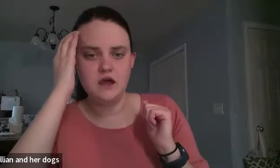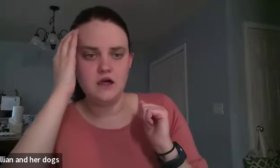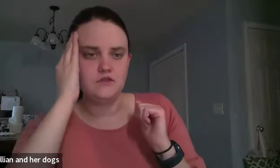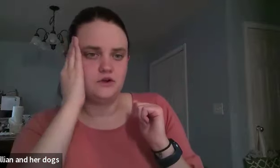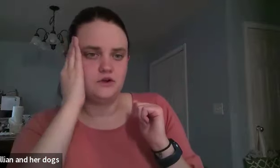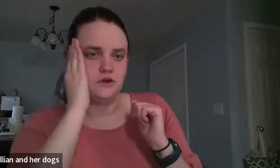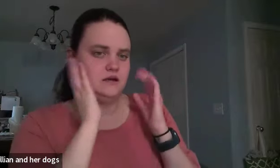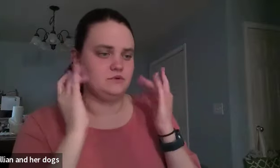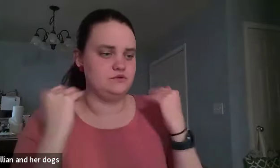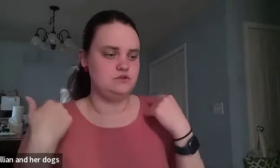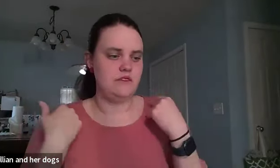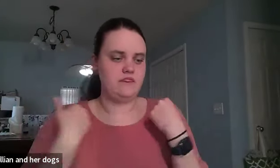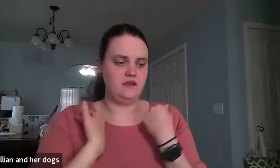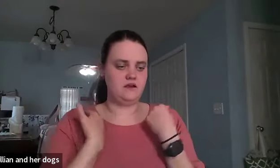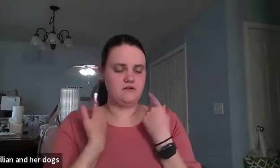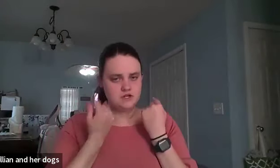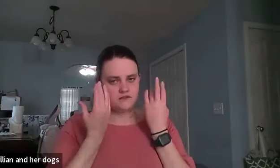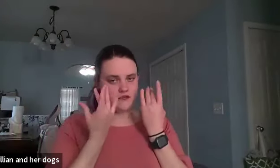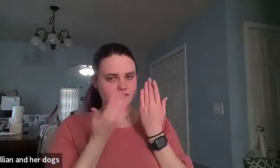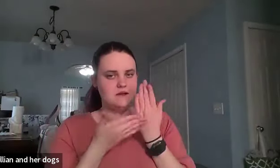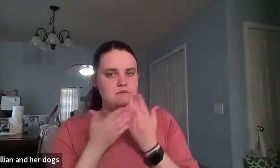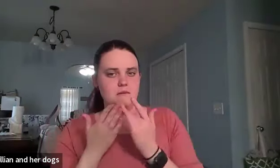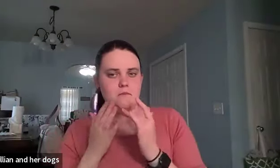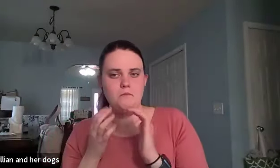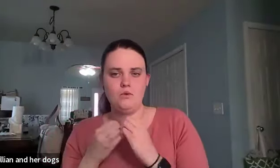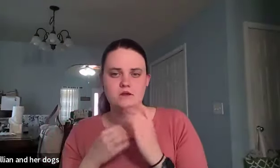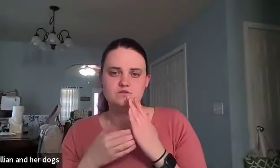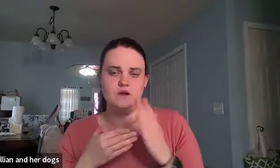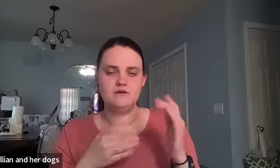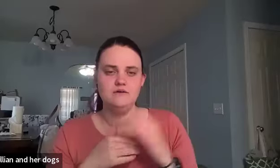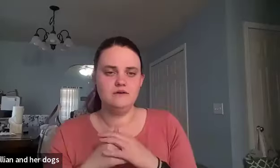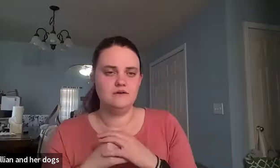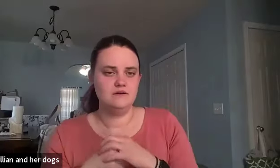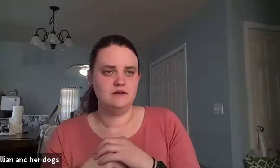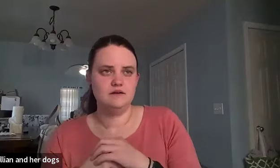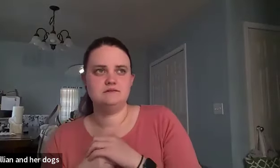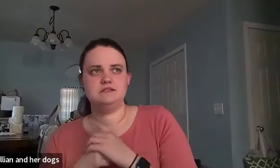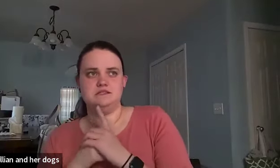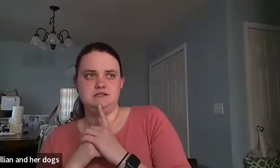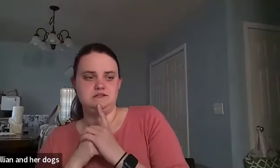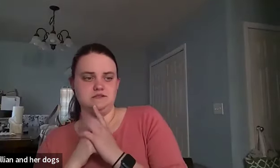Any other animals you can think of? I'm trying to think of some more as well. Let's see.